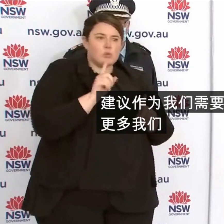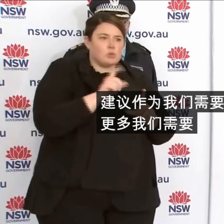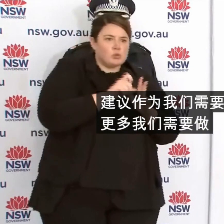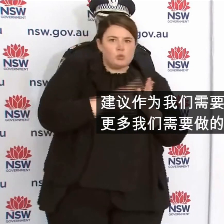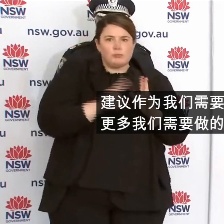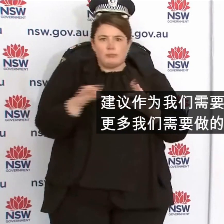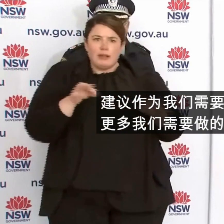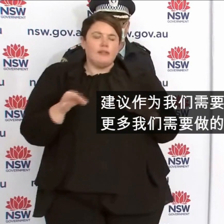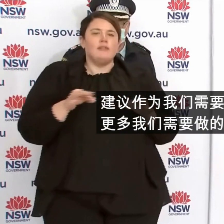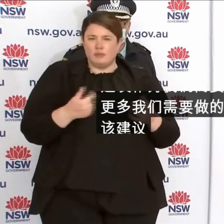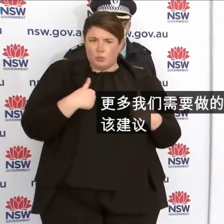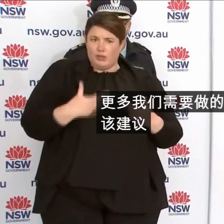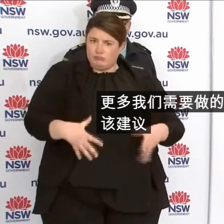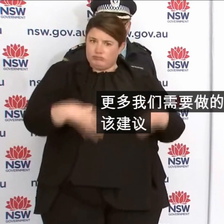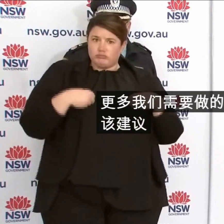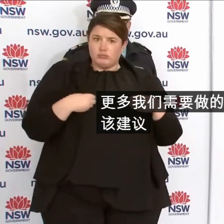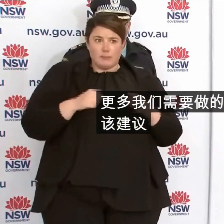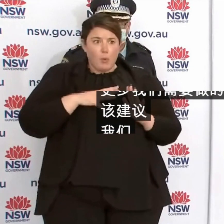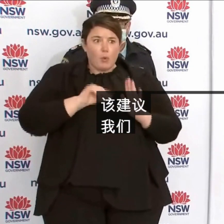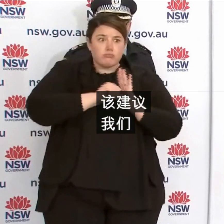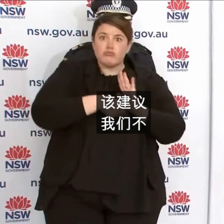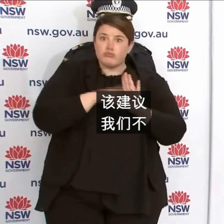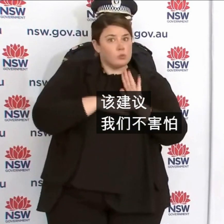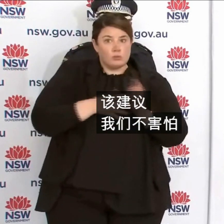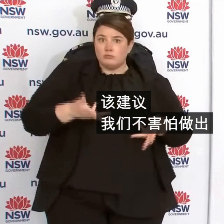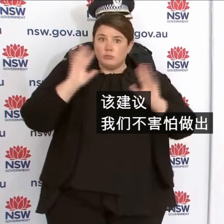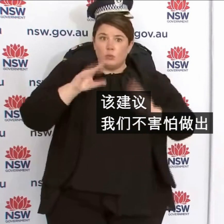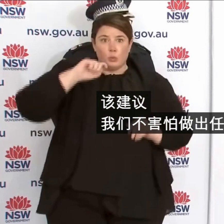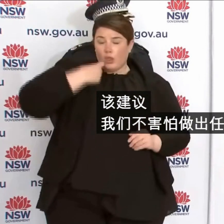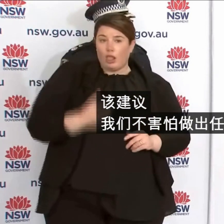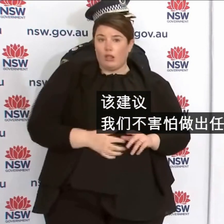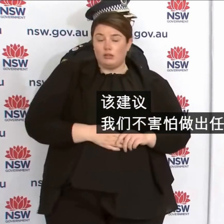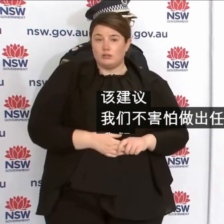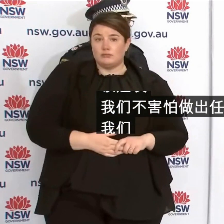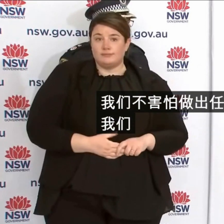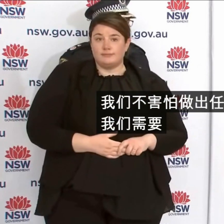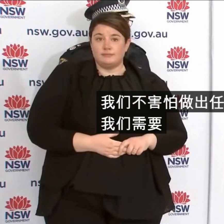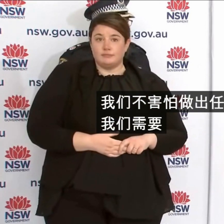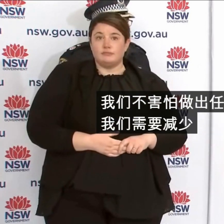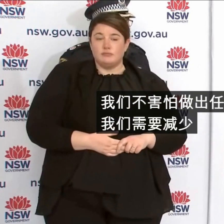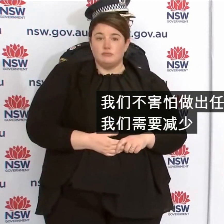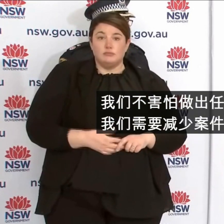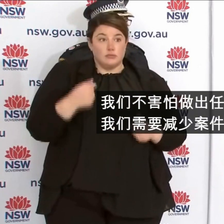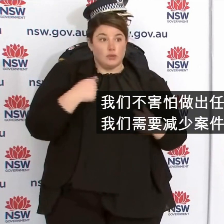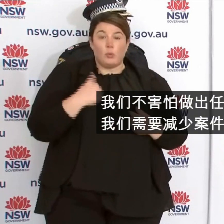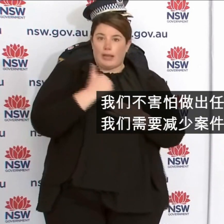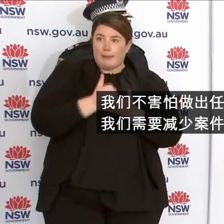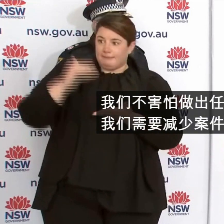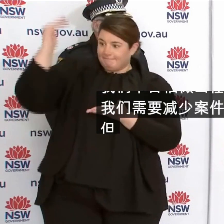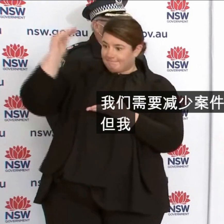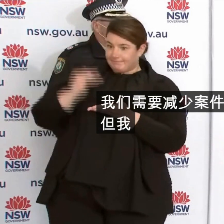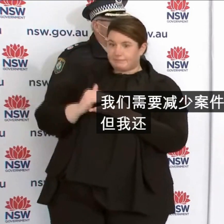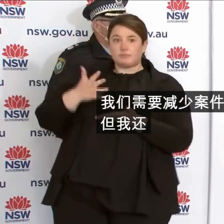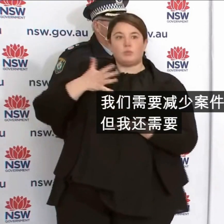if there's more we need to do, of course we'll take that advice. We have no fear in taking any decision we need to get the case numbers